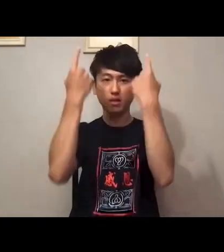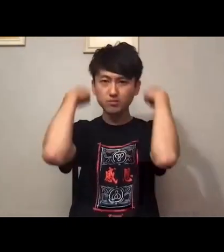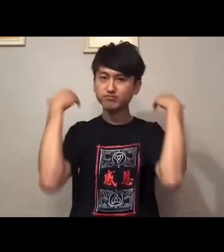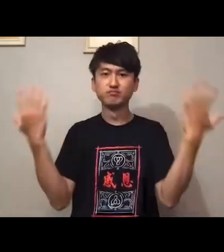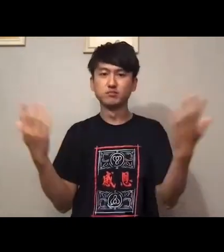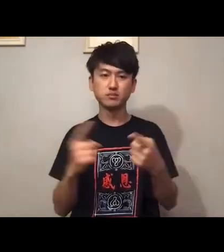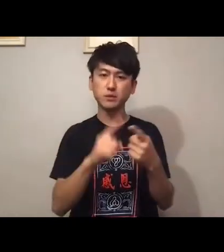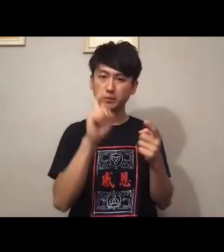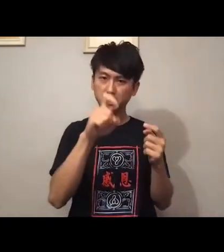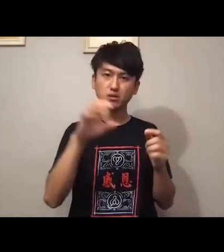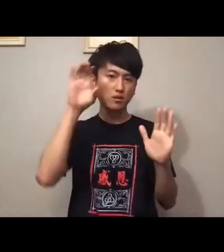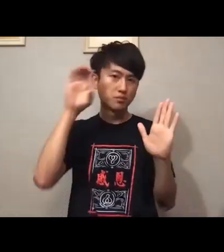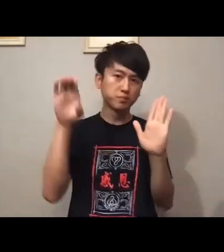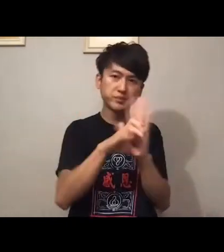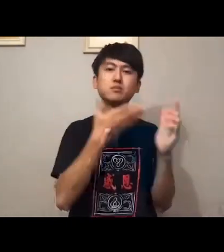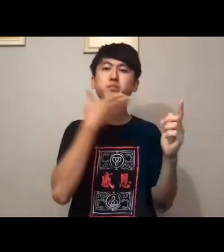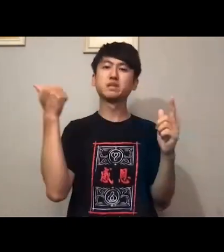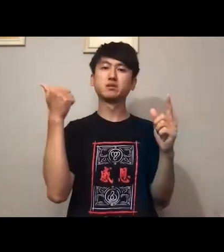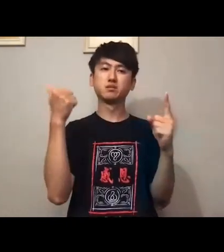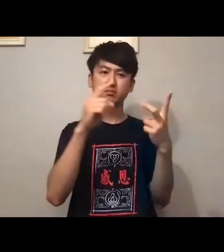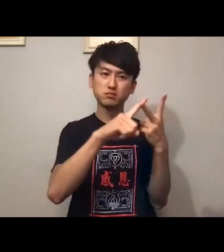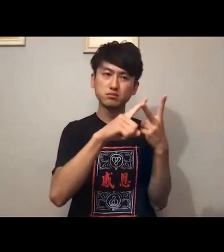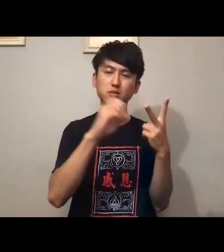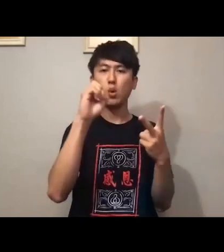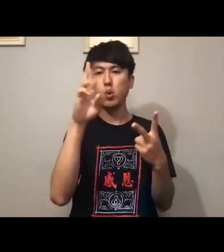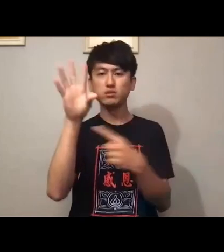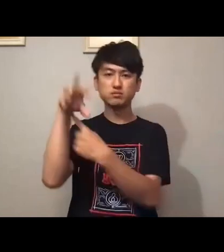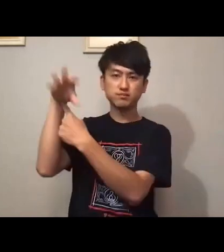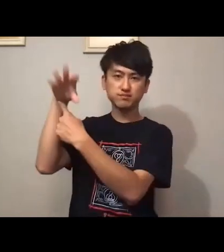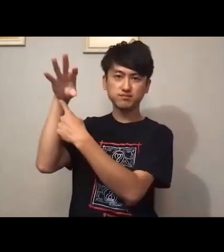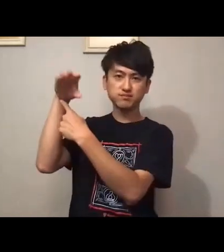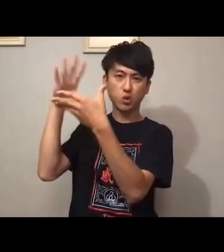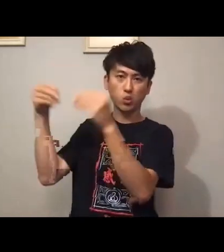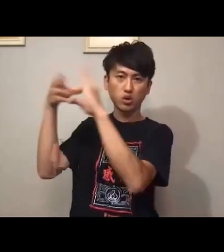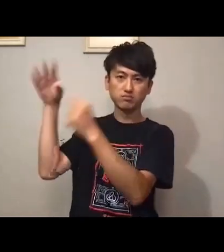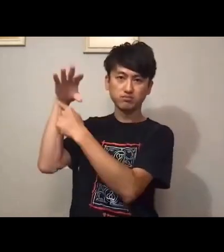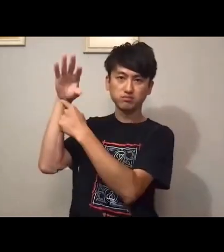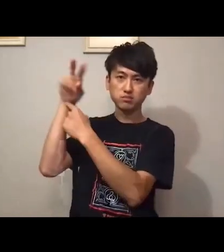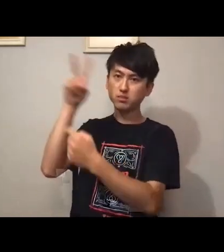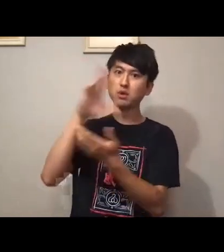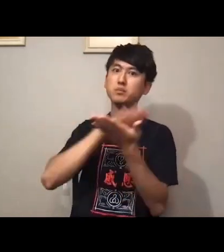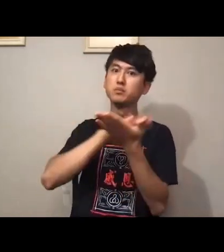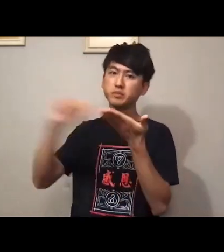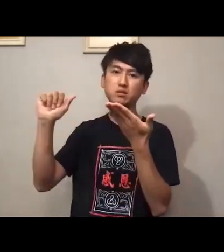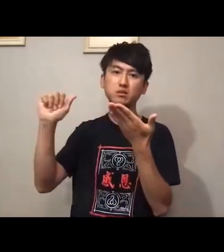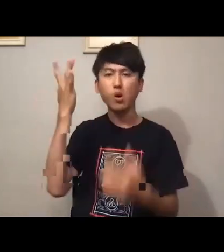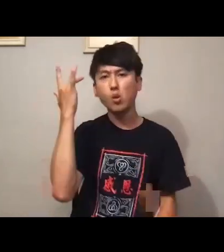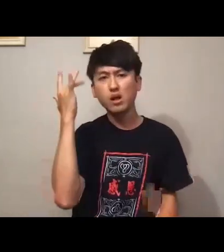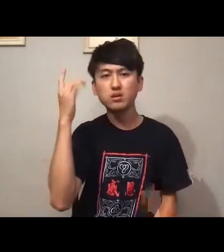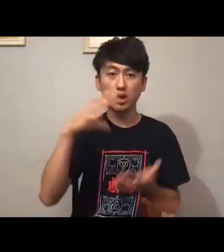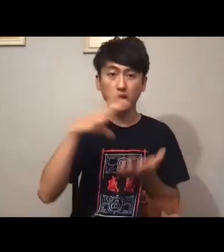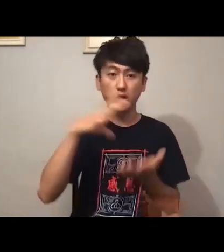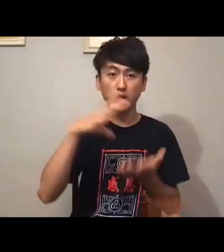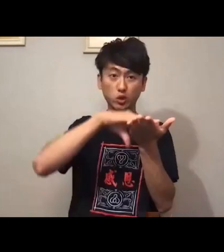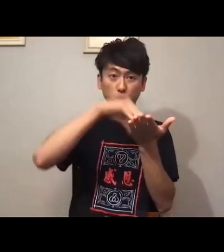students are not just having things talked to over their heads, but that we're able to use technology